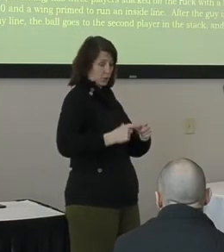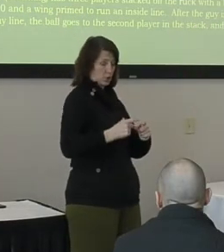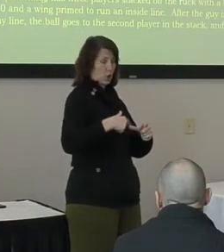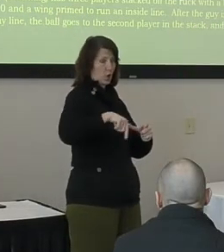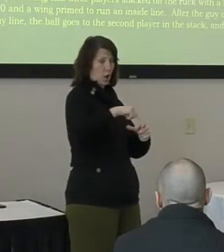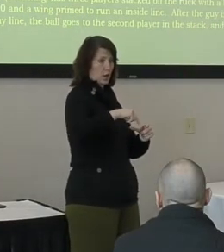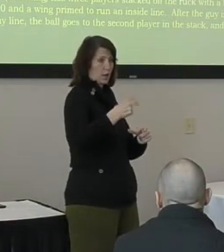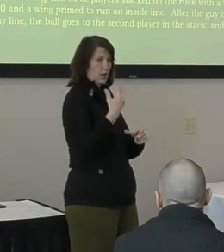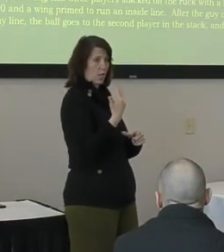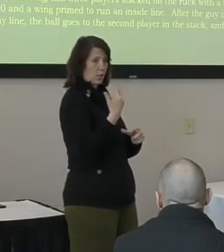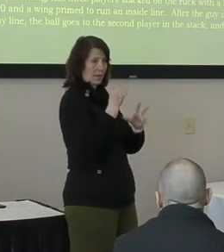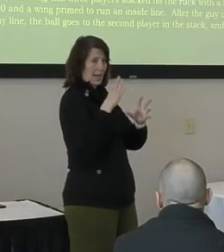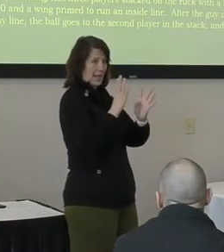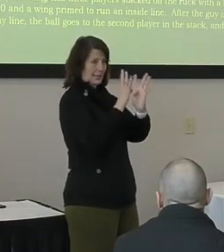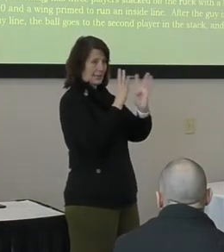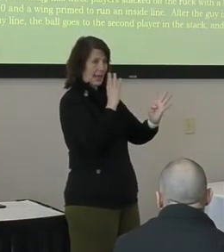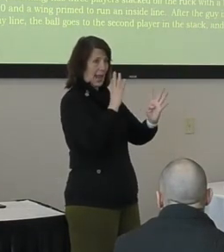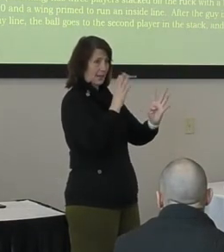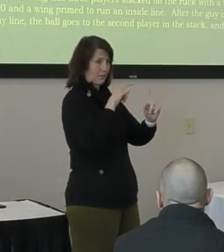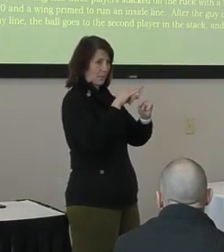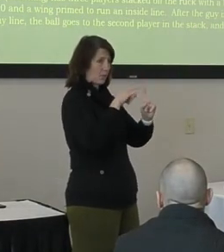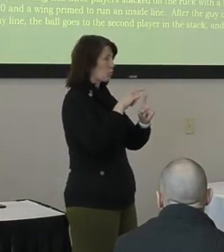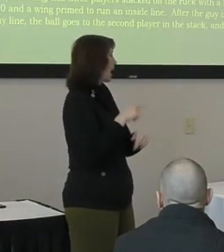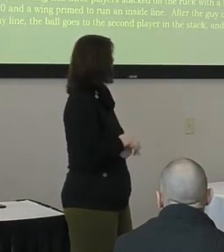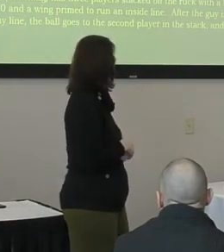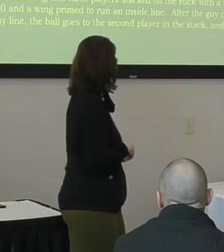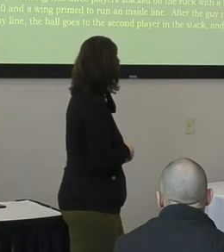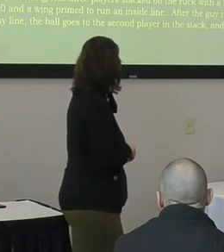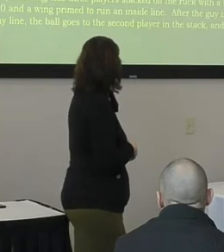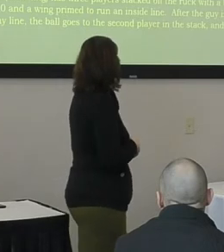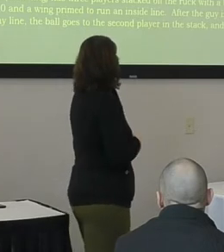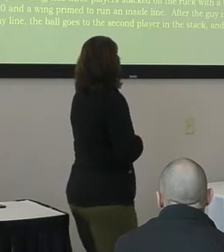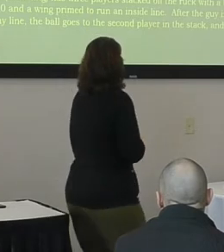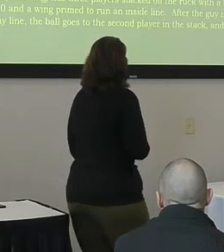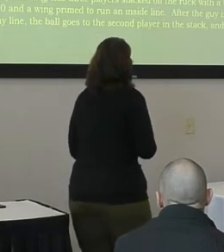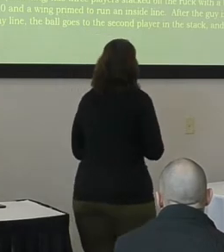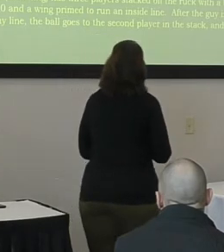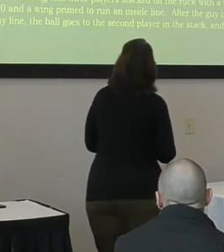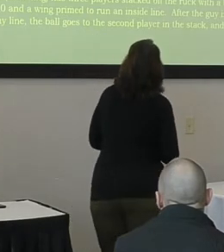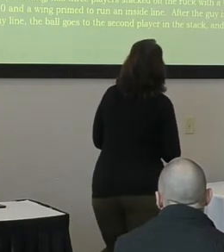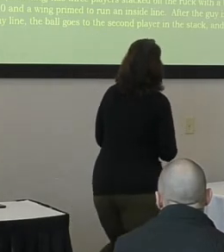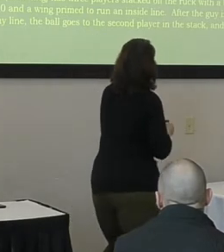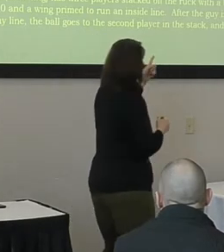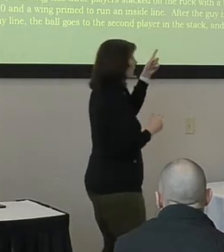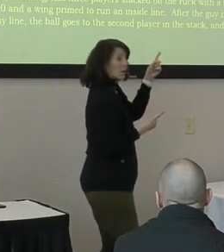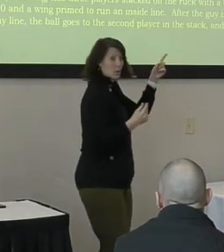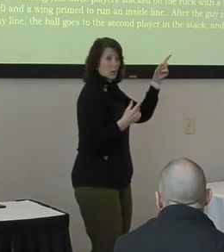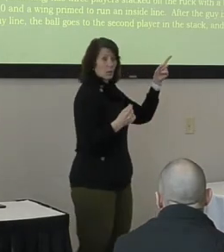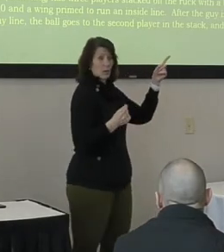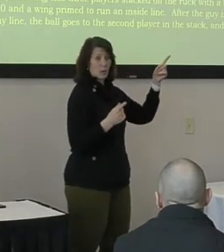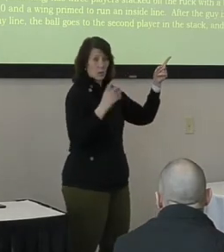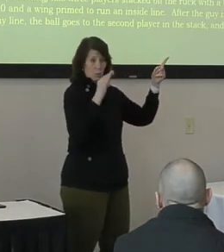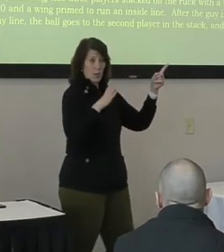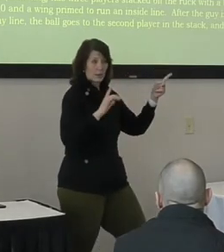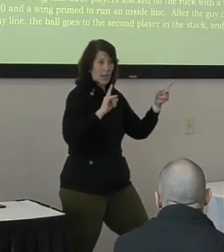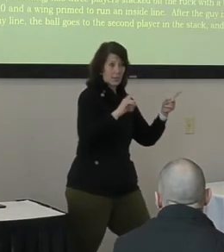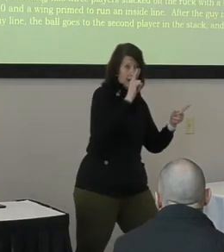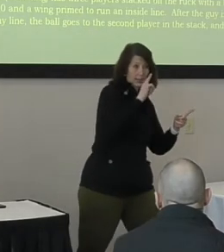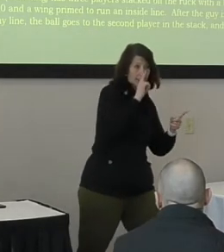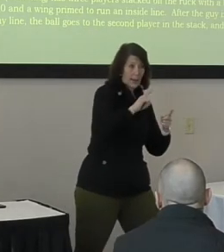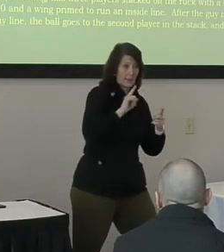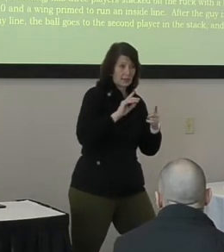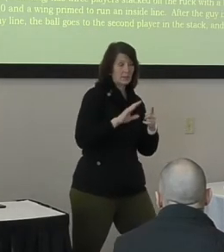have three guys stacked right there off of the ruck. And then all they're going to do is run one guy through on a dummy